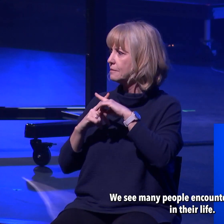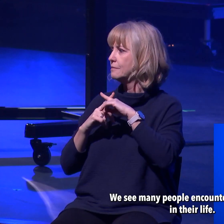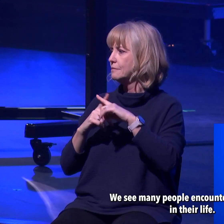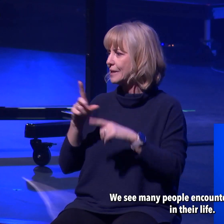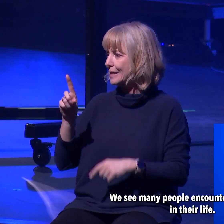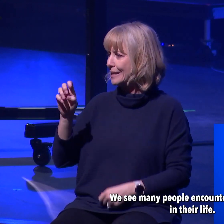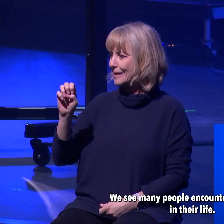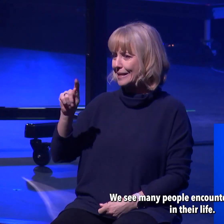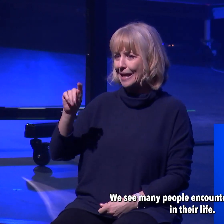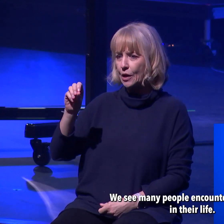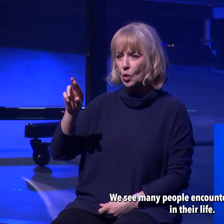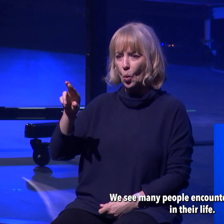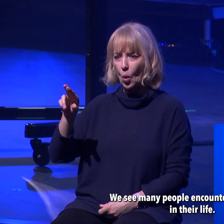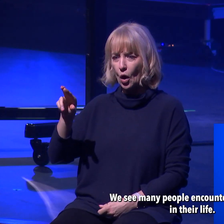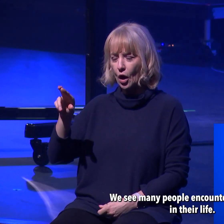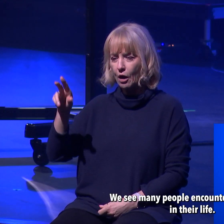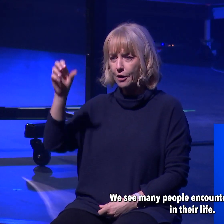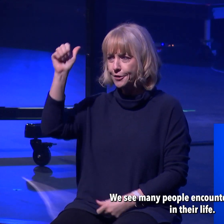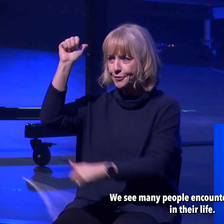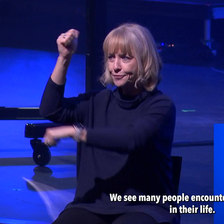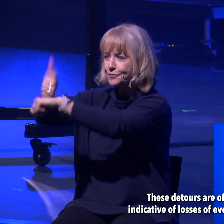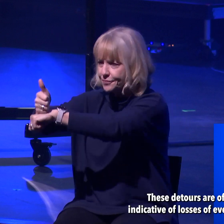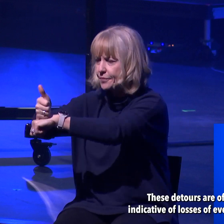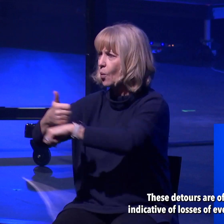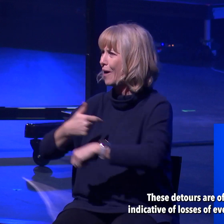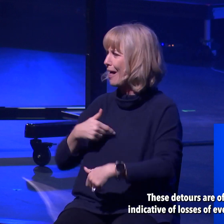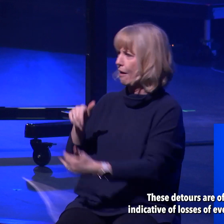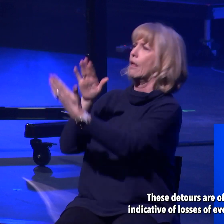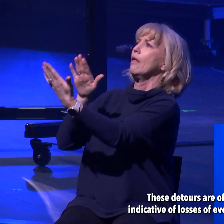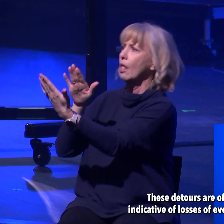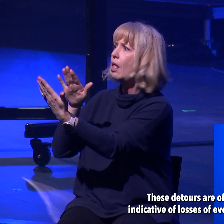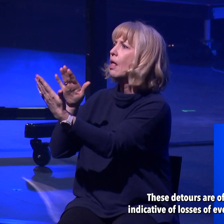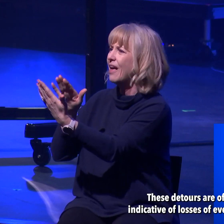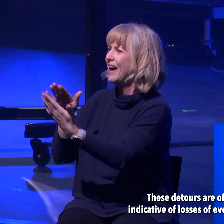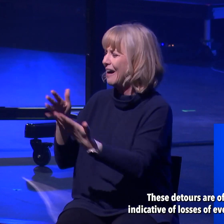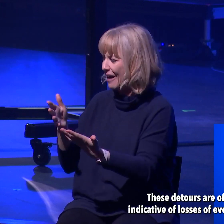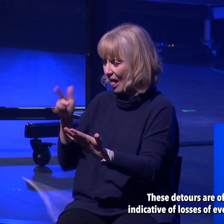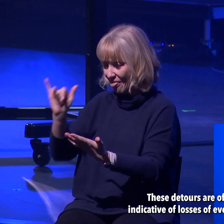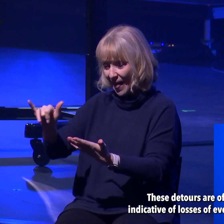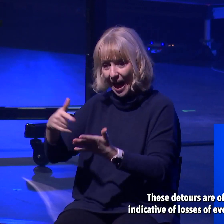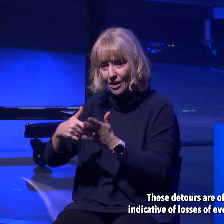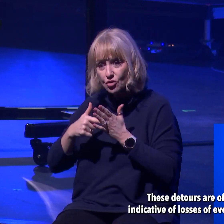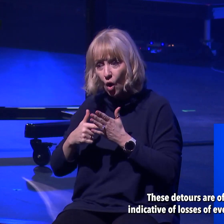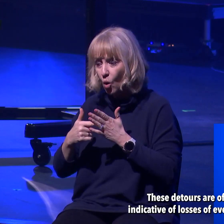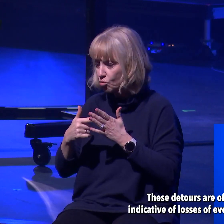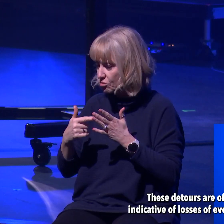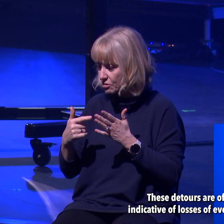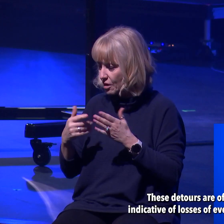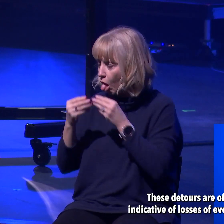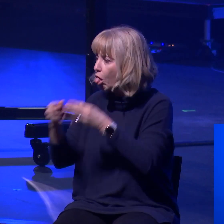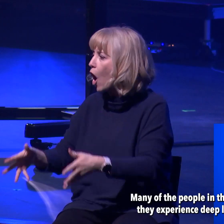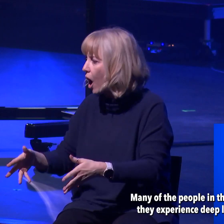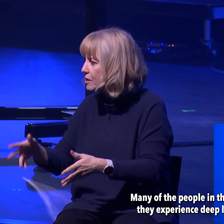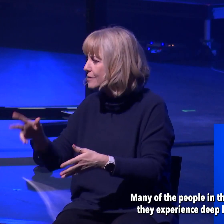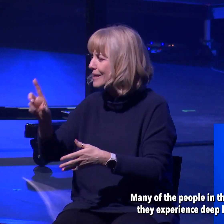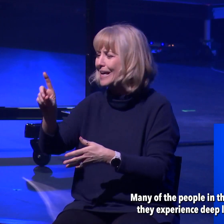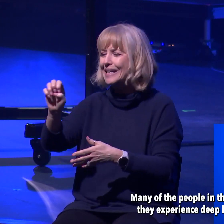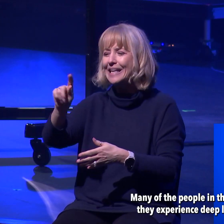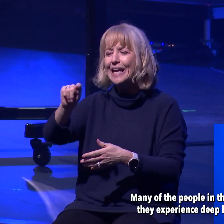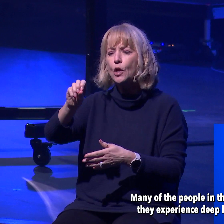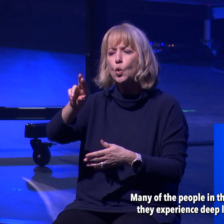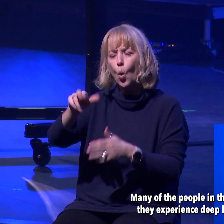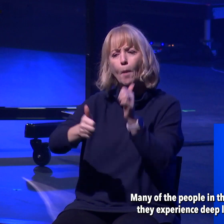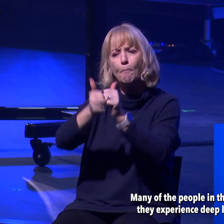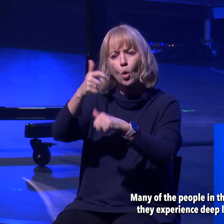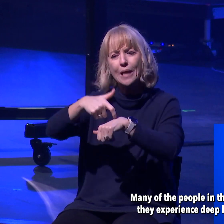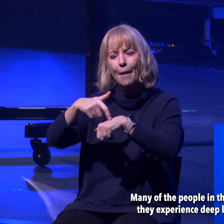people encountering detours in their life. These detours are often indicative of losses of every kind. Many of the people in the